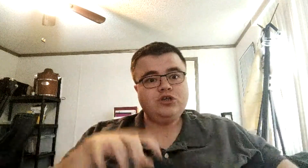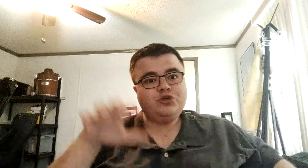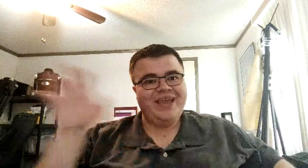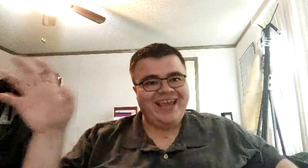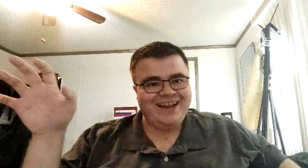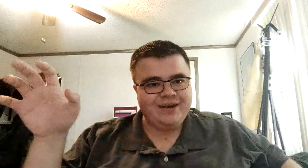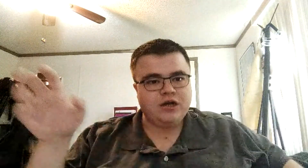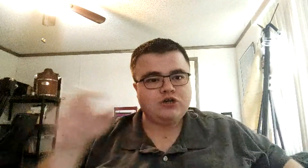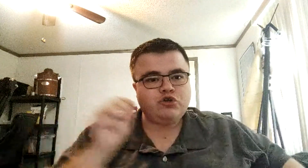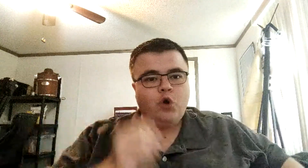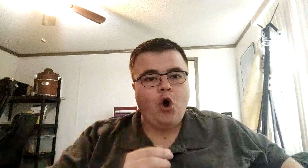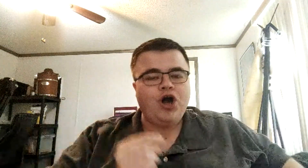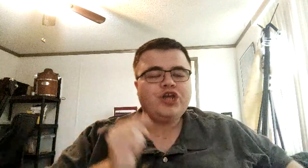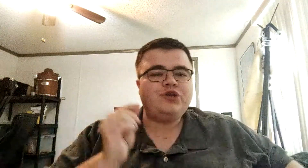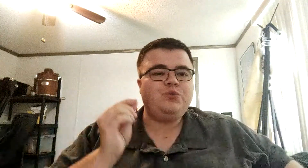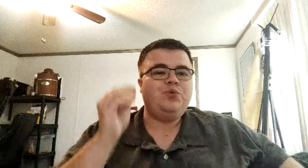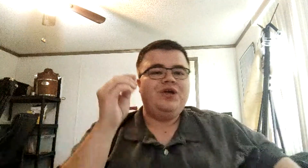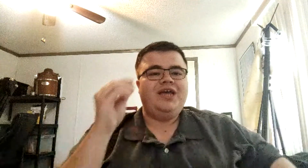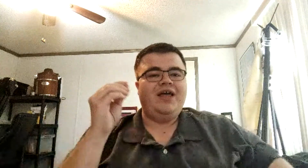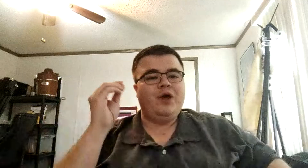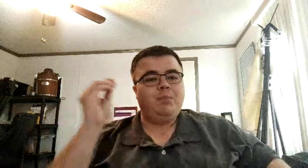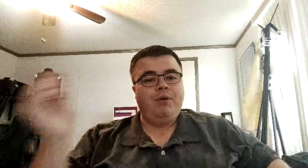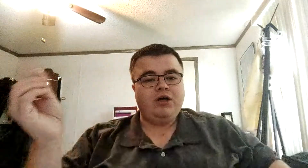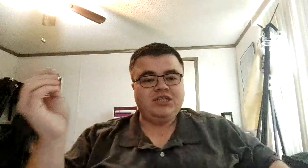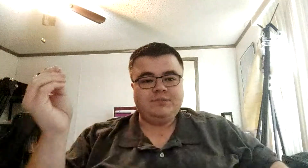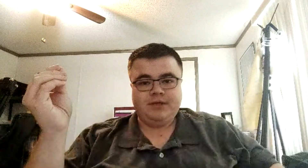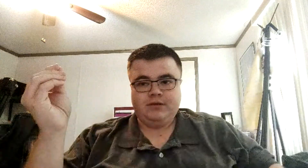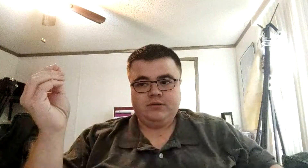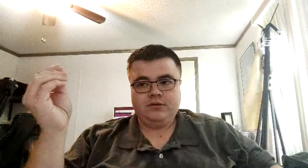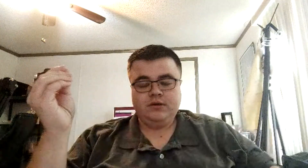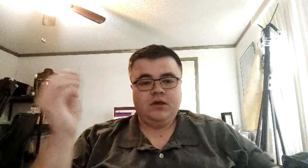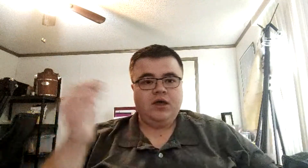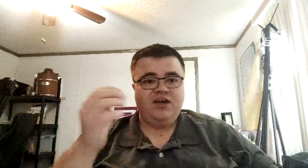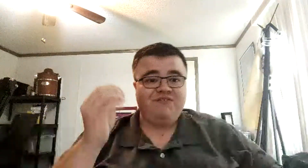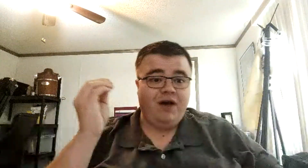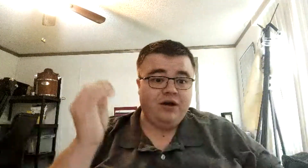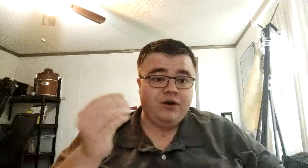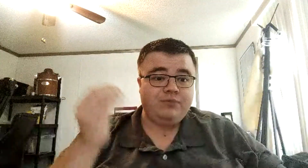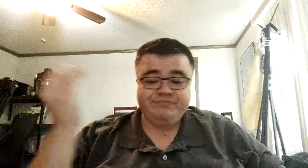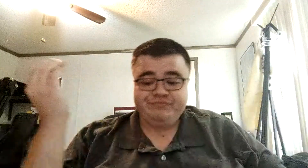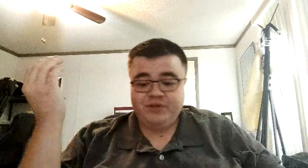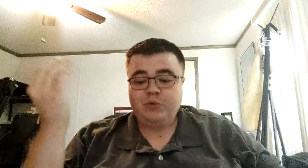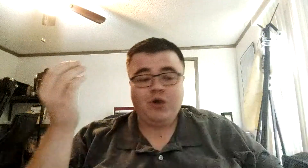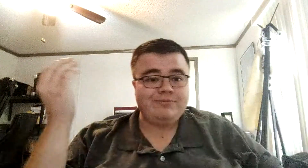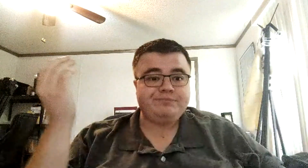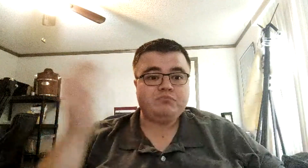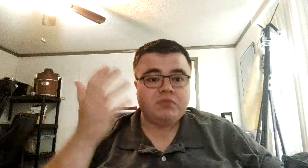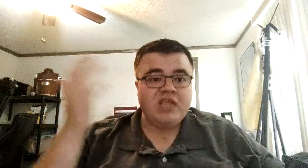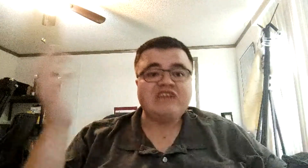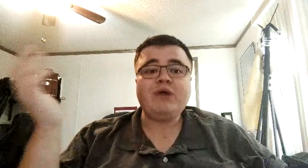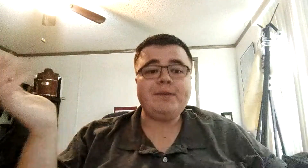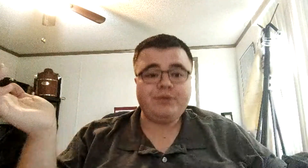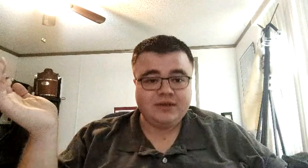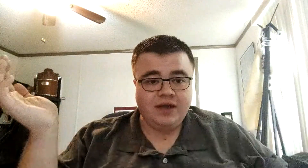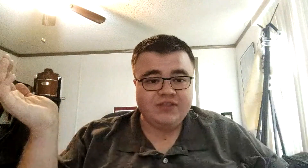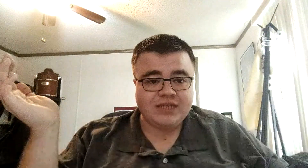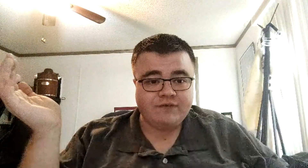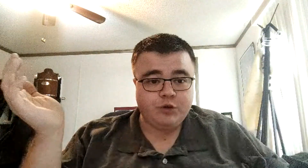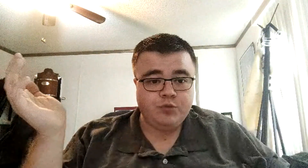to England to argue in the parliament for try to protect the deaf